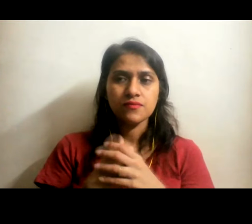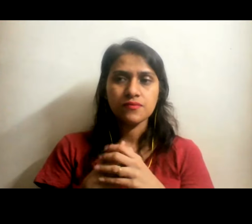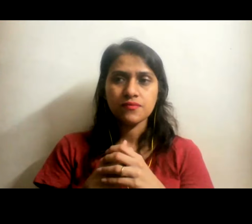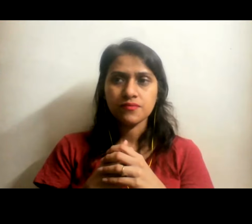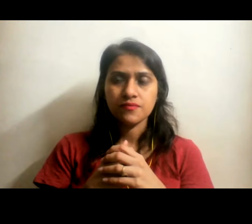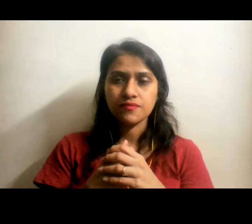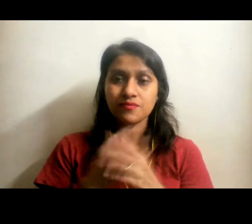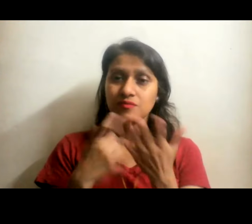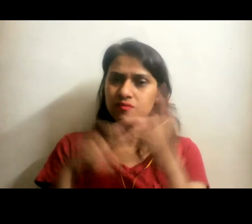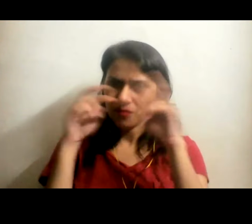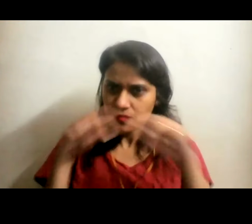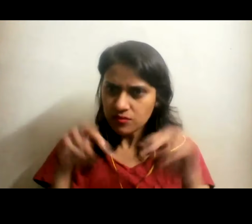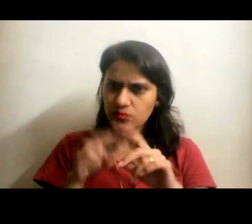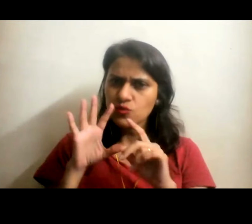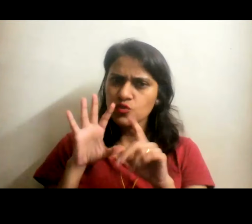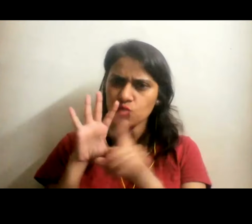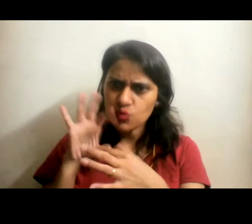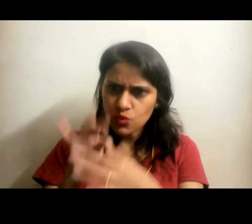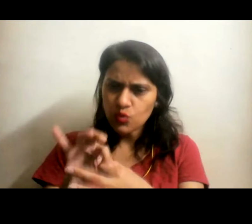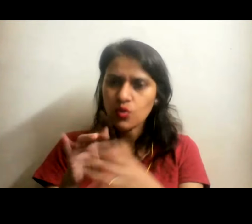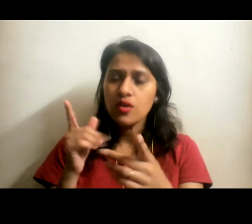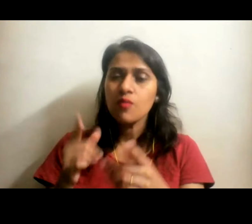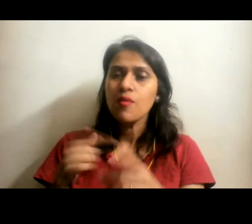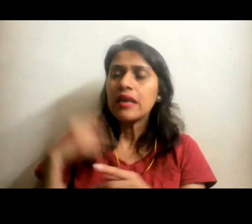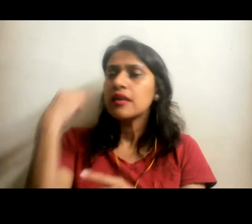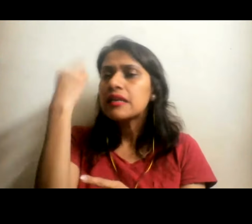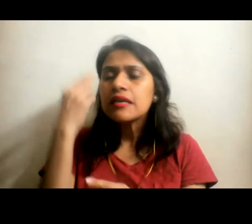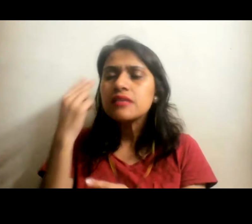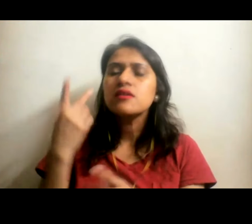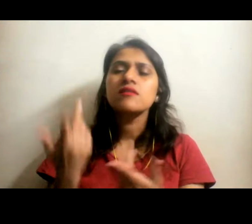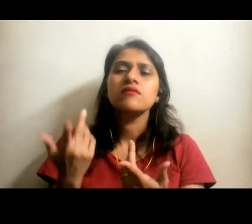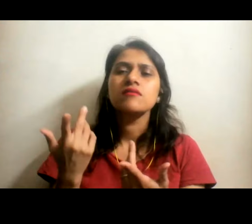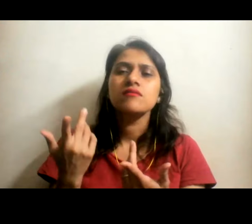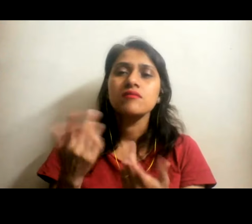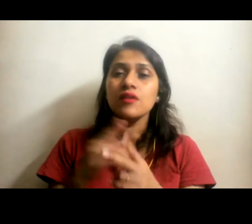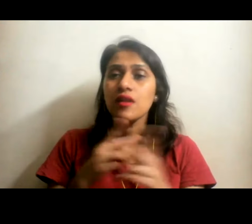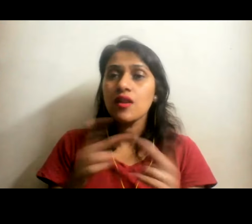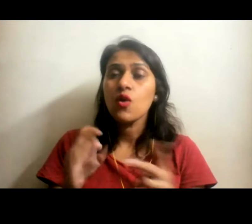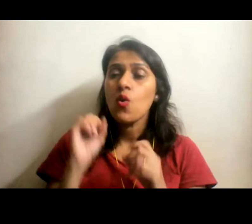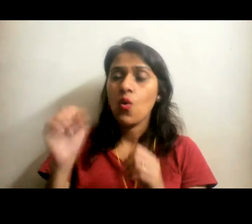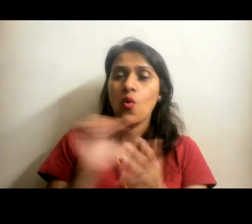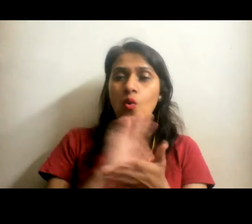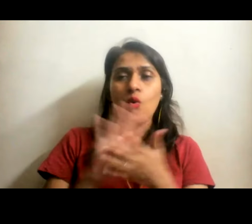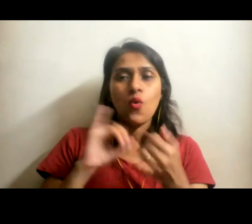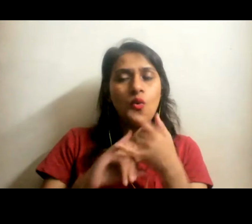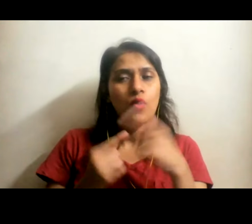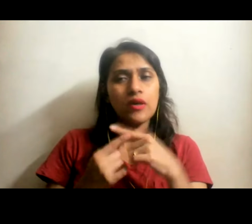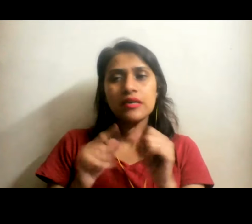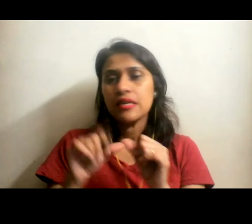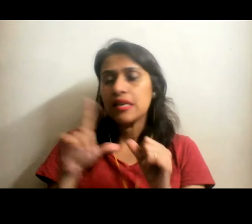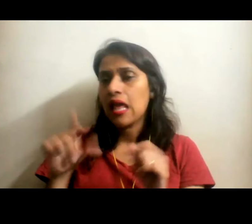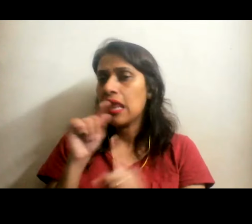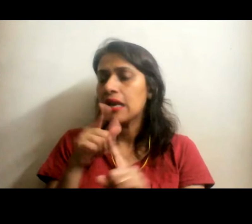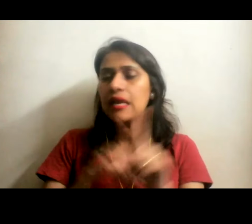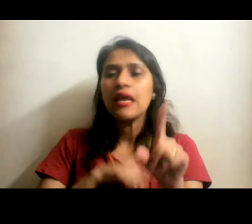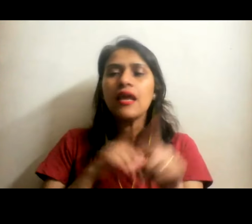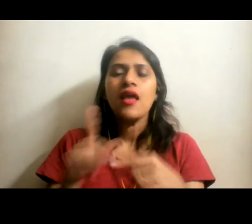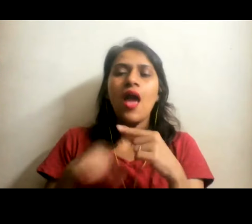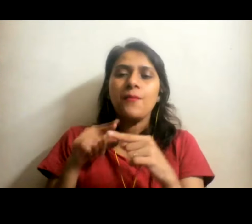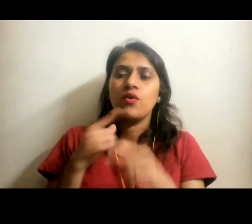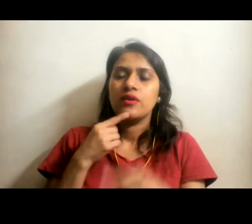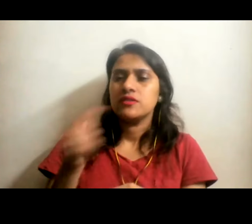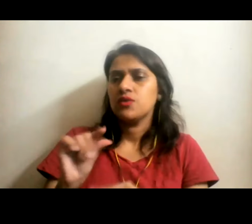them, or can you actually justify their causes? I do not know about their hostility. I'm sorry, I cannot comment on that. However,